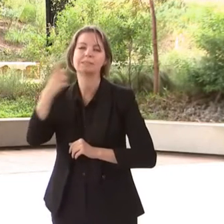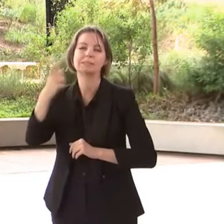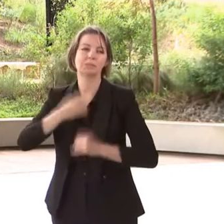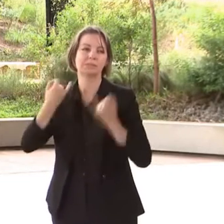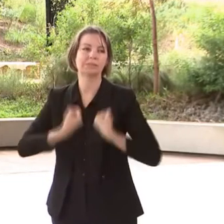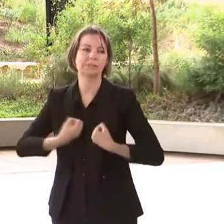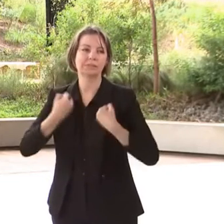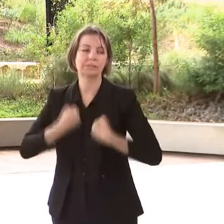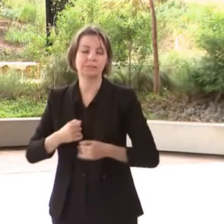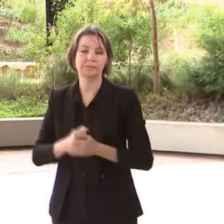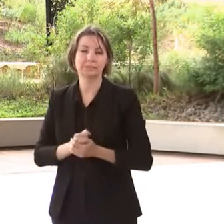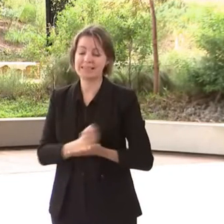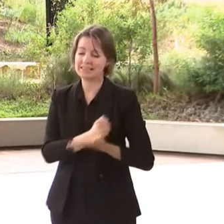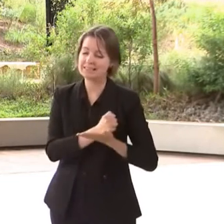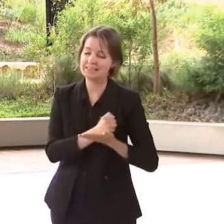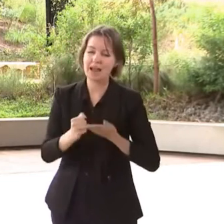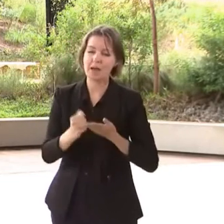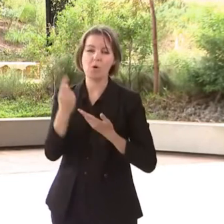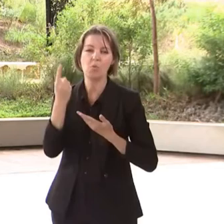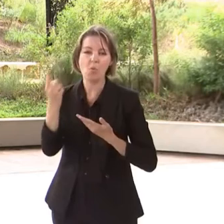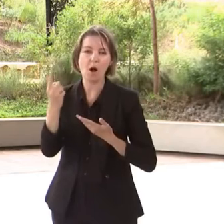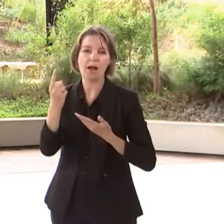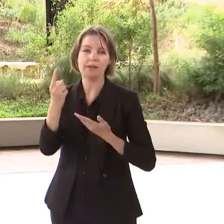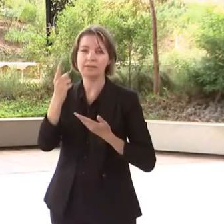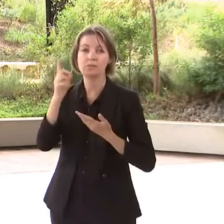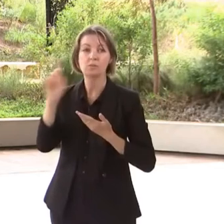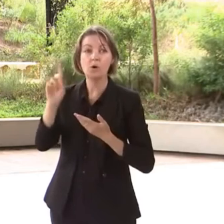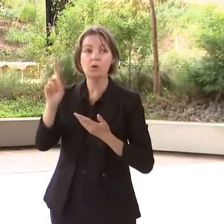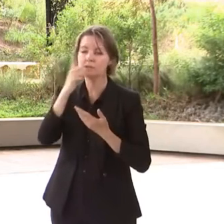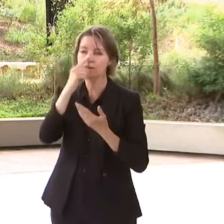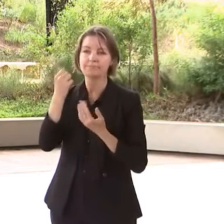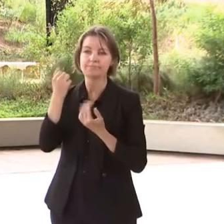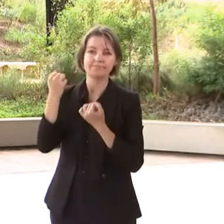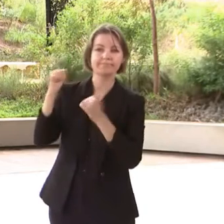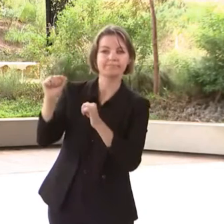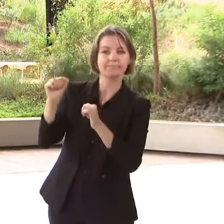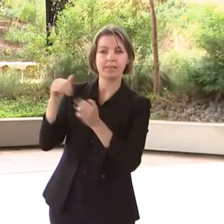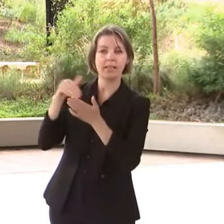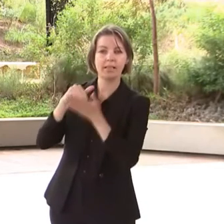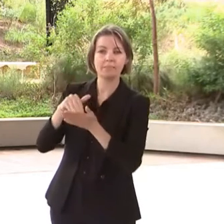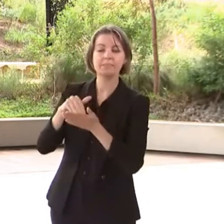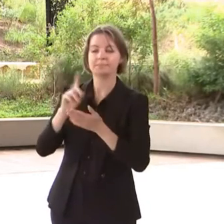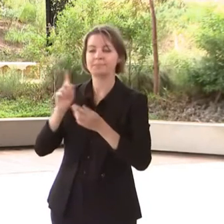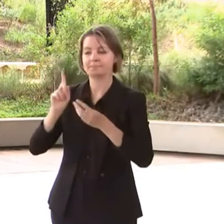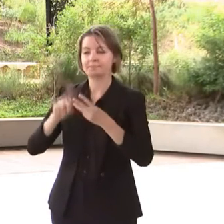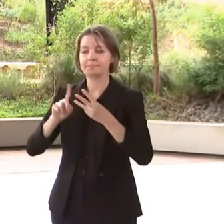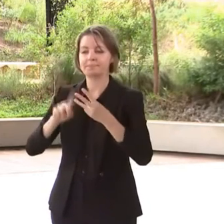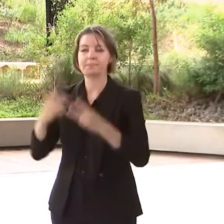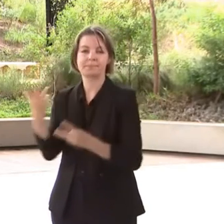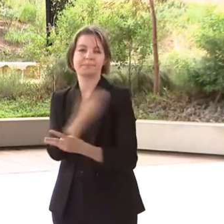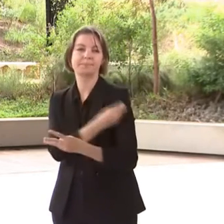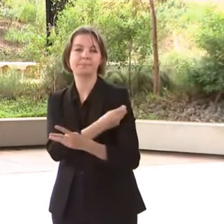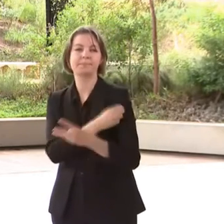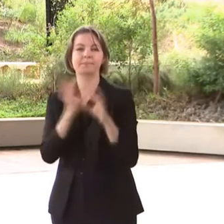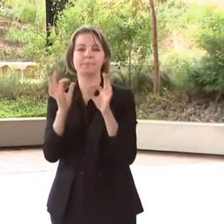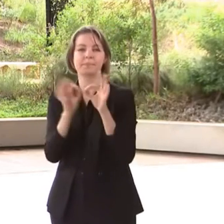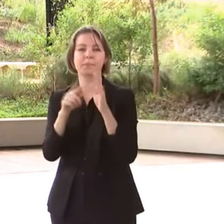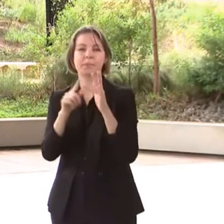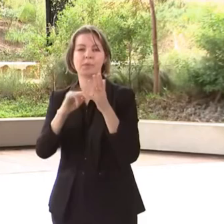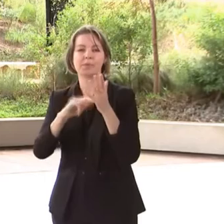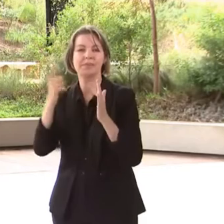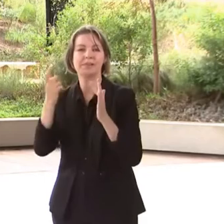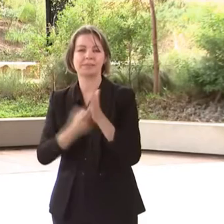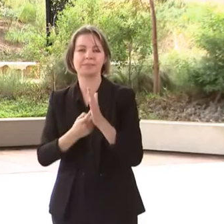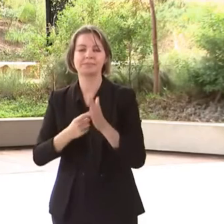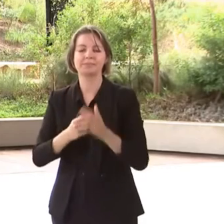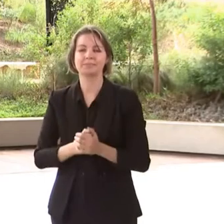Boosting is the one single thing that population can do. I've mentioned that there will also be, I think that was announced